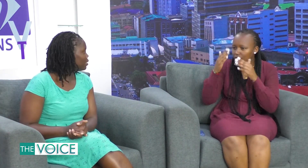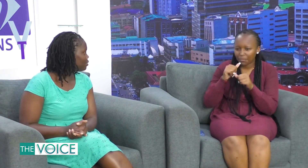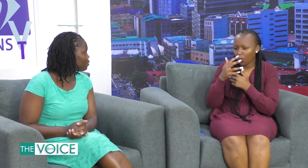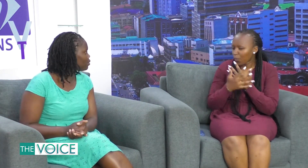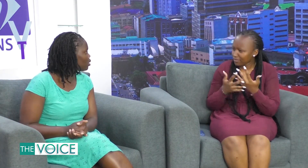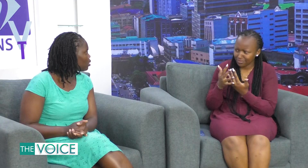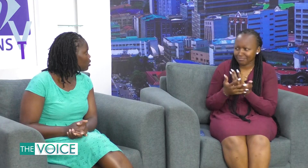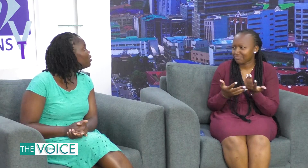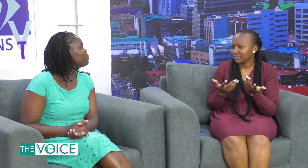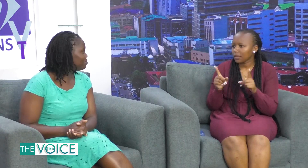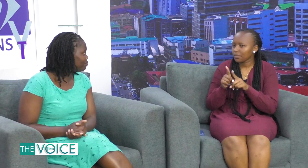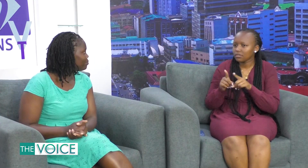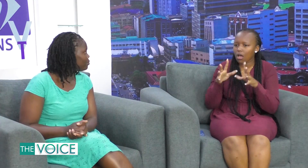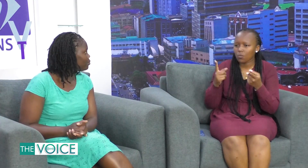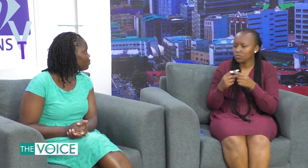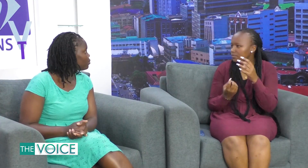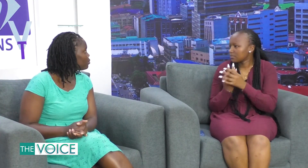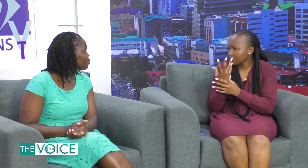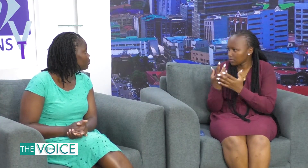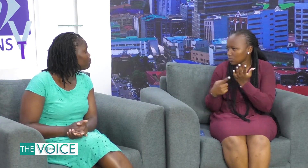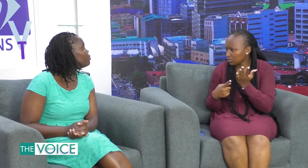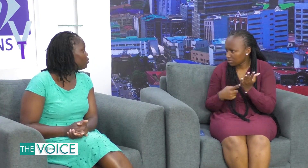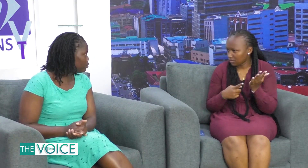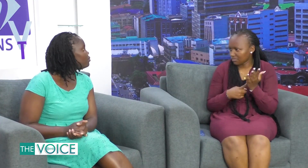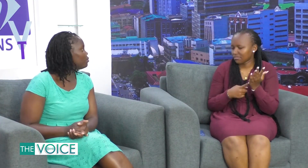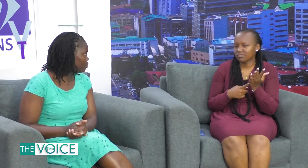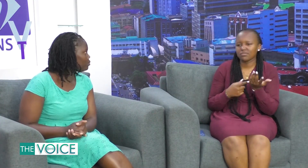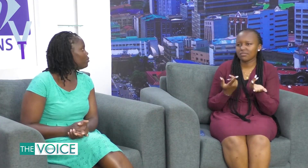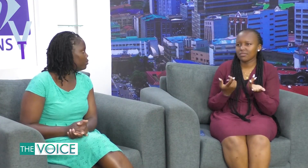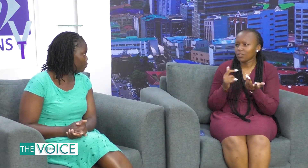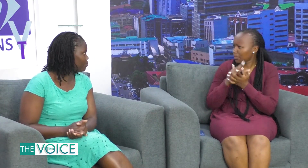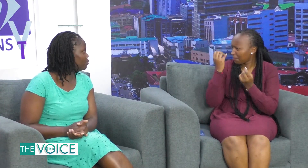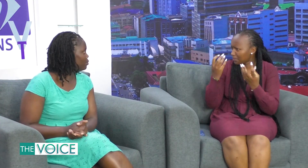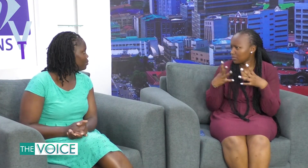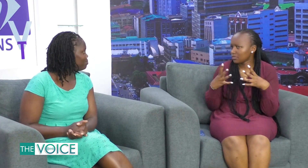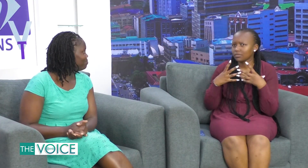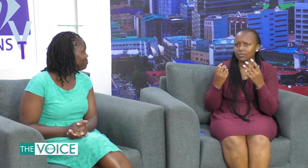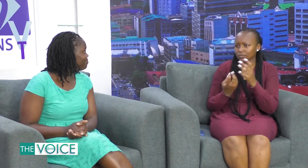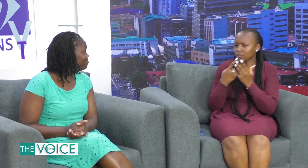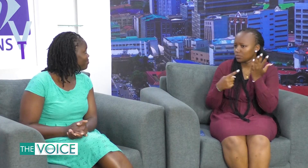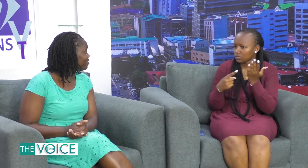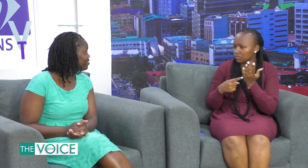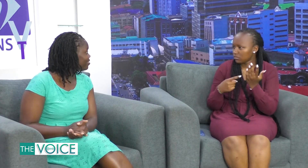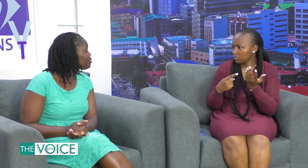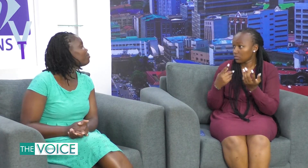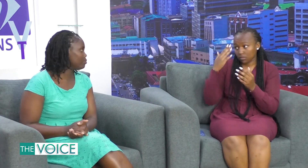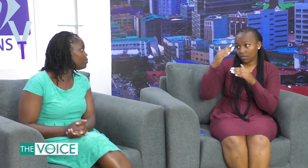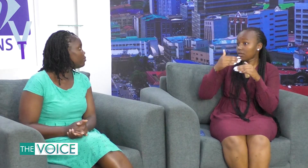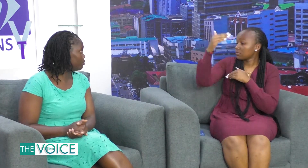most of the time it focuses on basic things, more about a computer and also the development of technology.